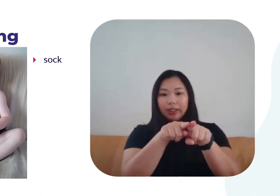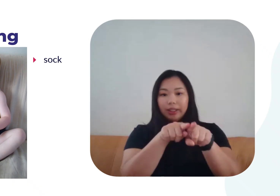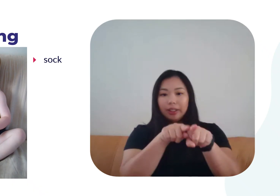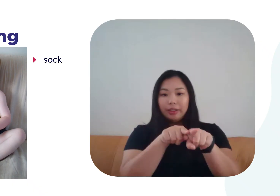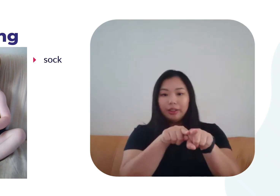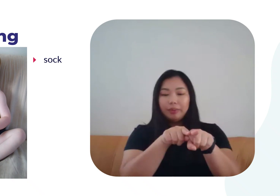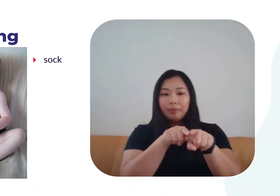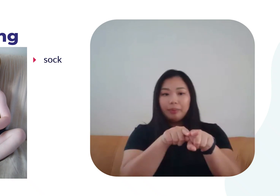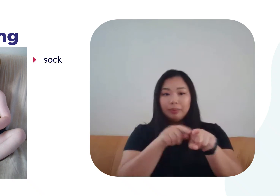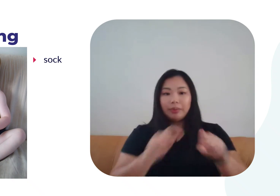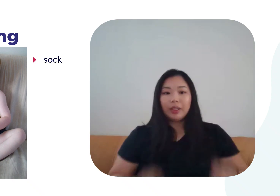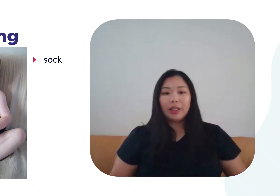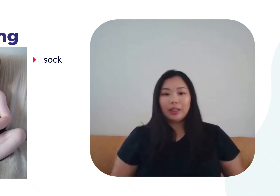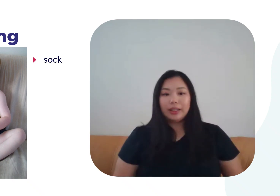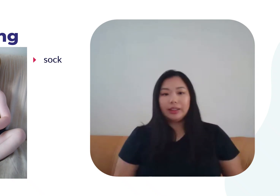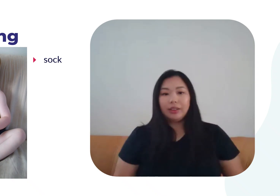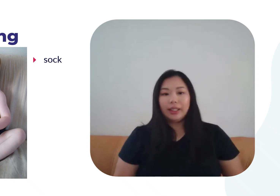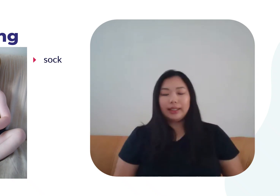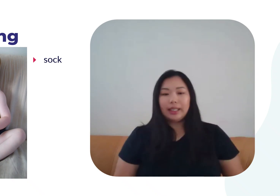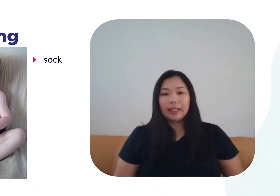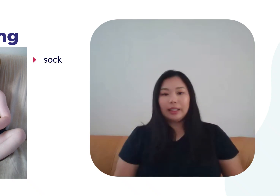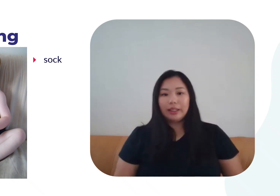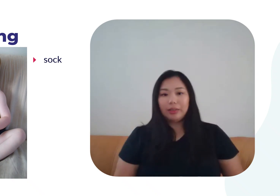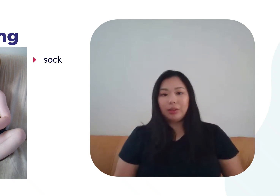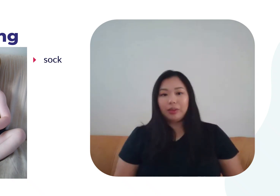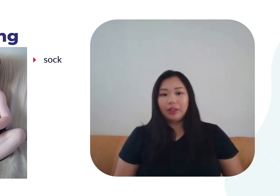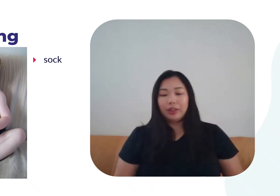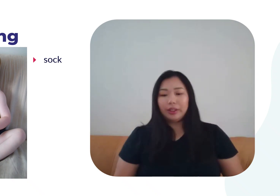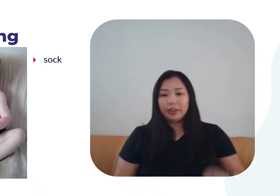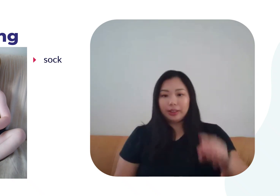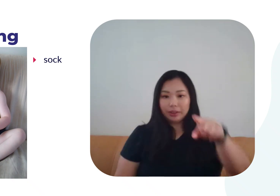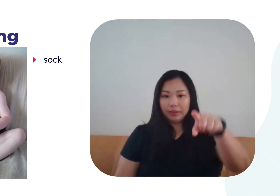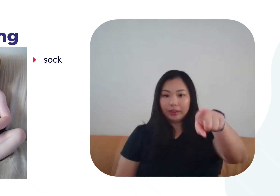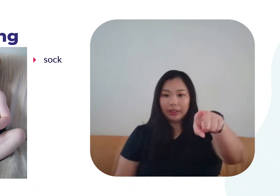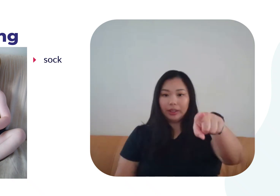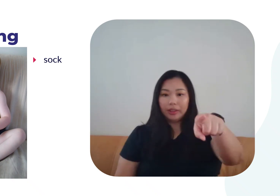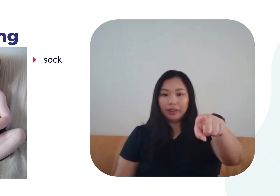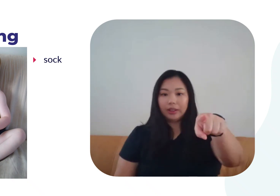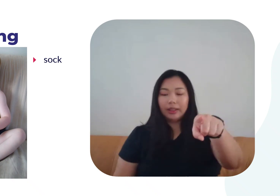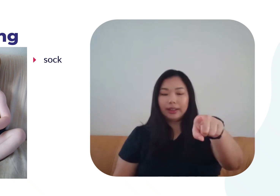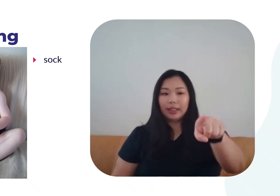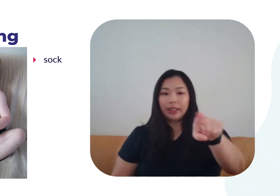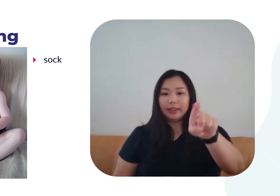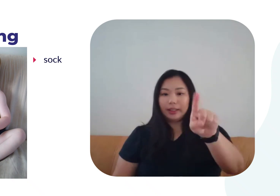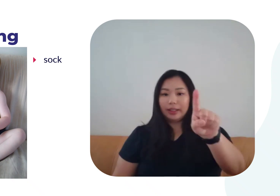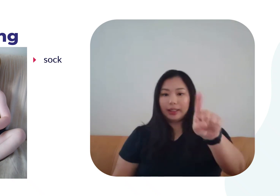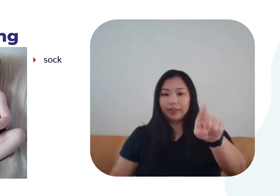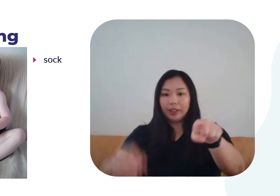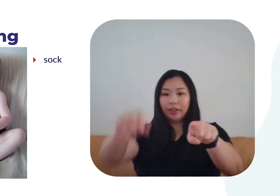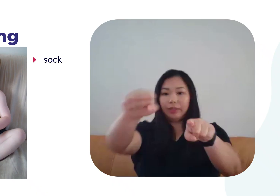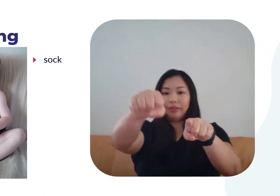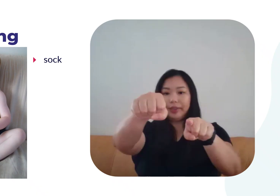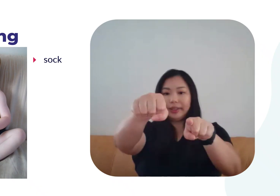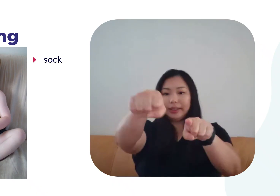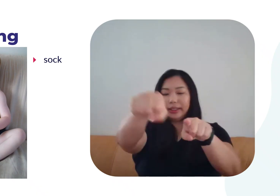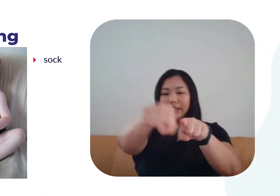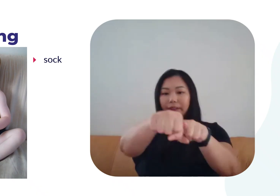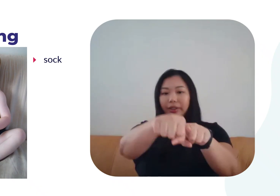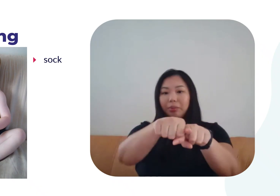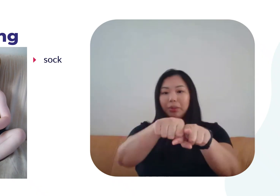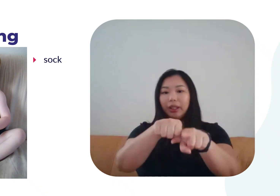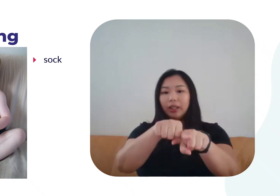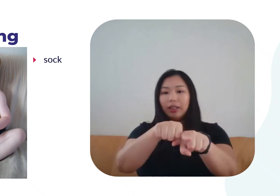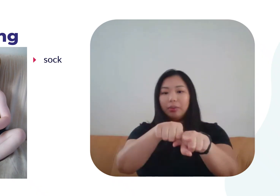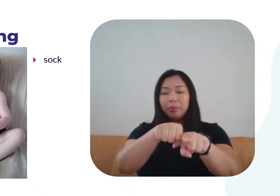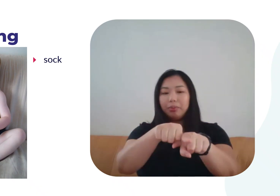fingers together. It doesn't look exactly like what we learned, so the sock sign is index finger and fist in the other,